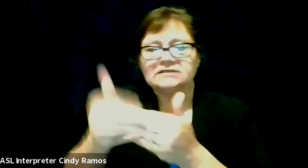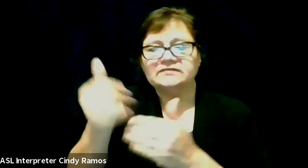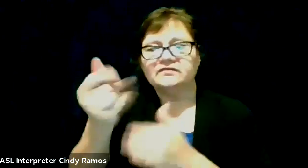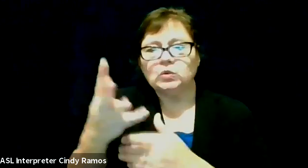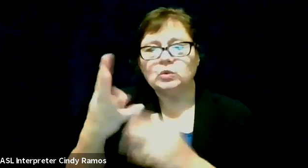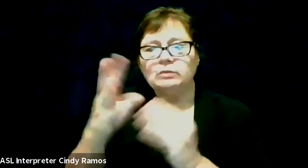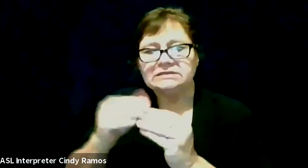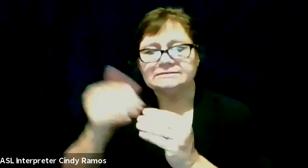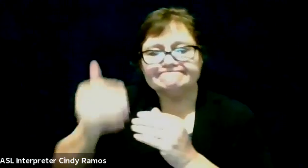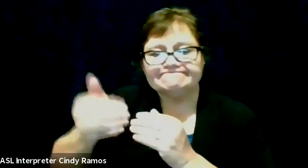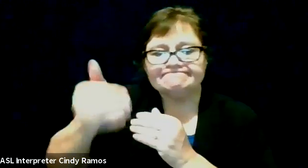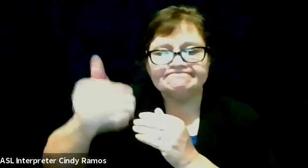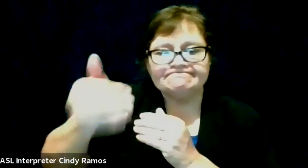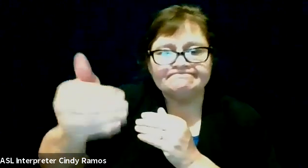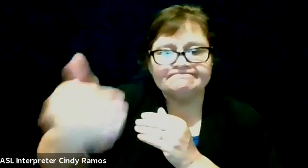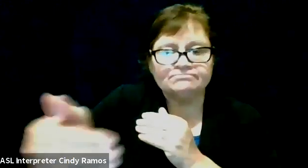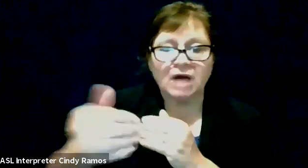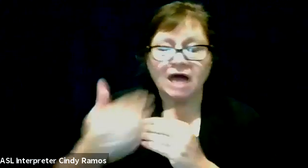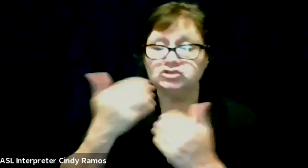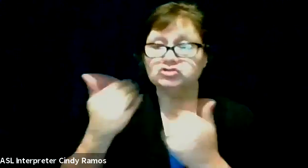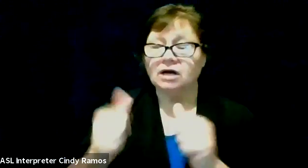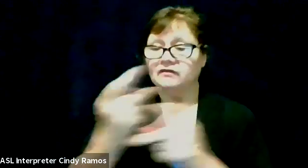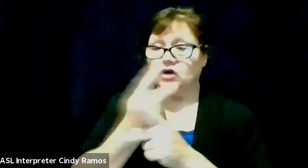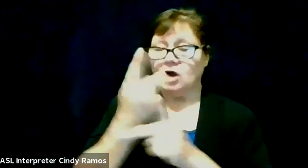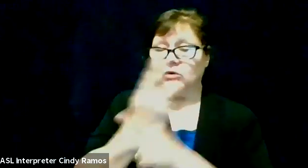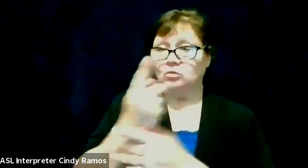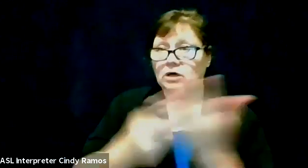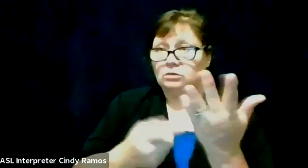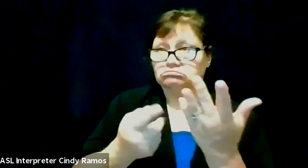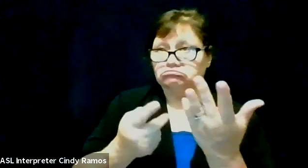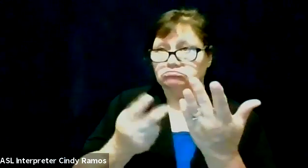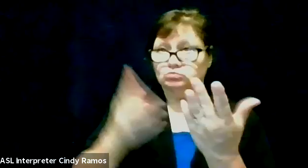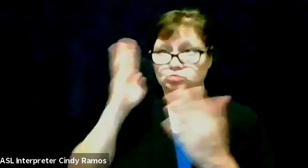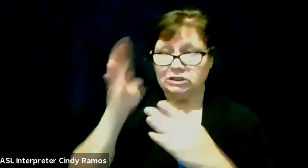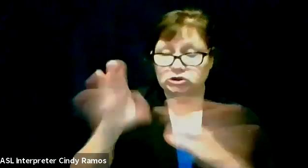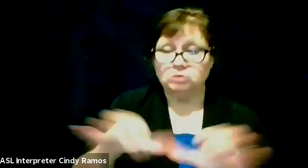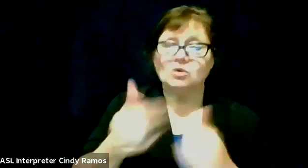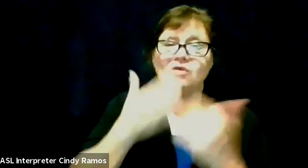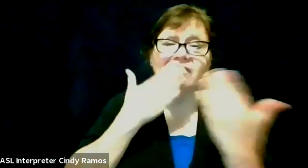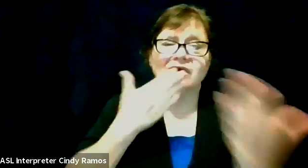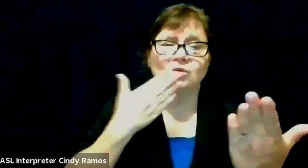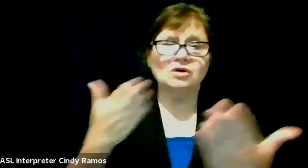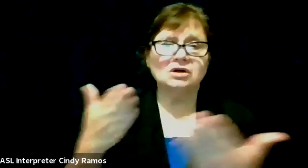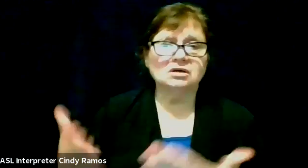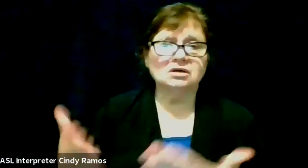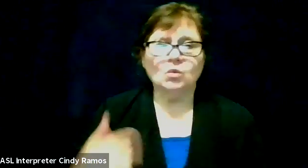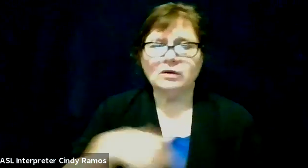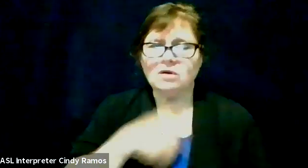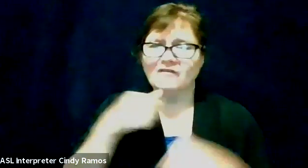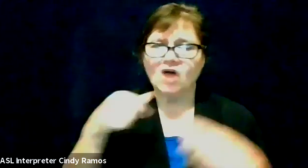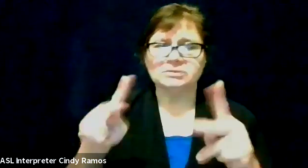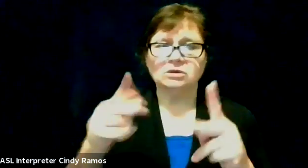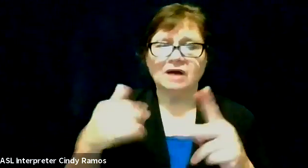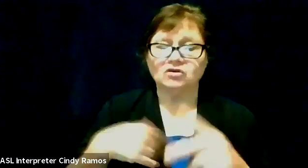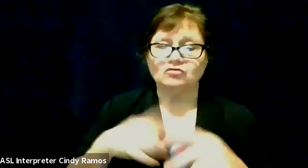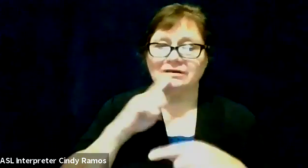back and talk a little bit more about these other ideas as we move along. So I want to thank you folks. We don't get an opportunity very often to have a real